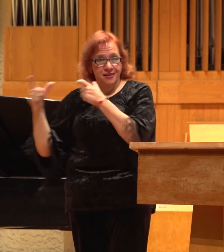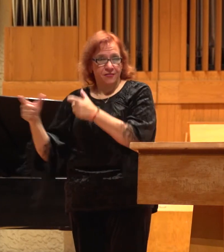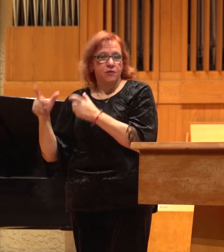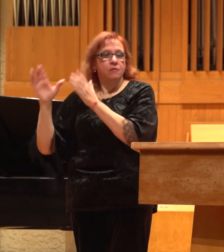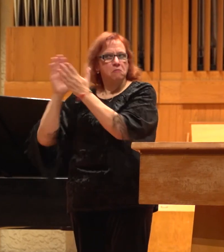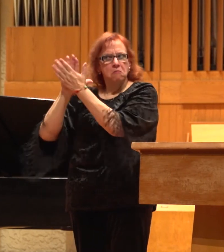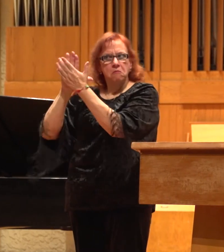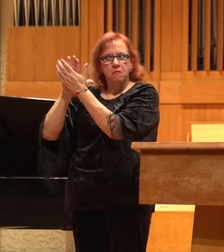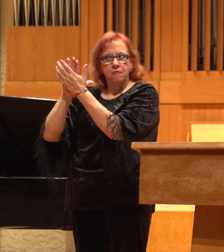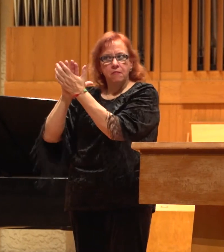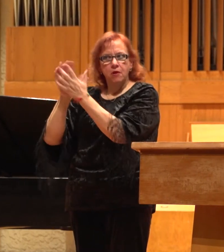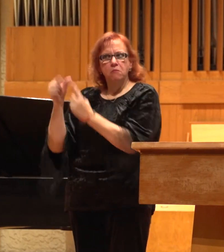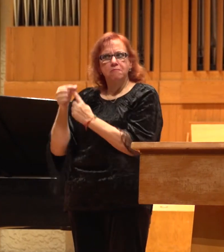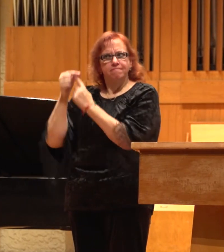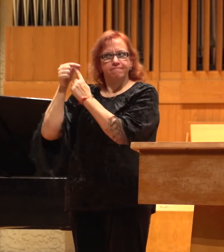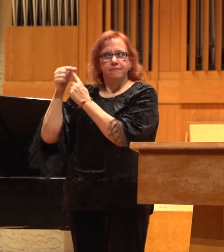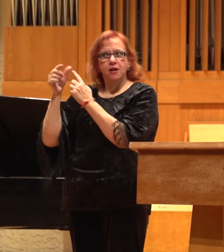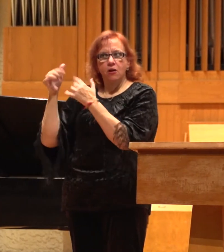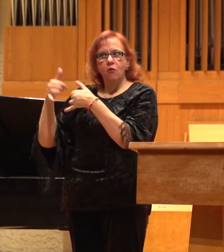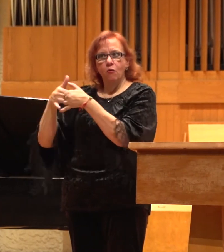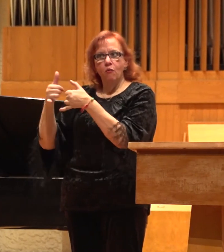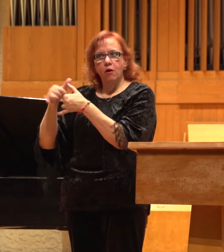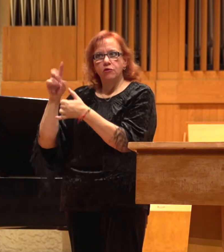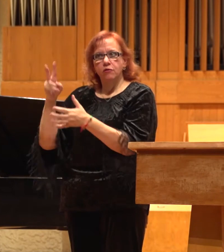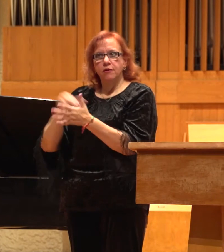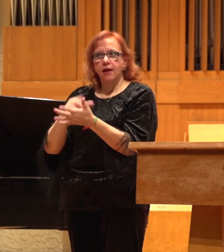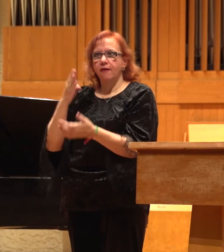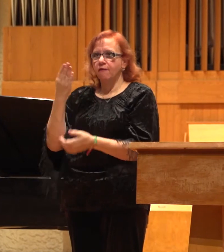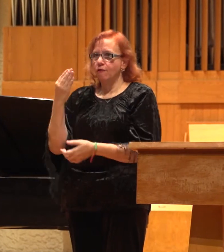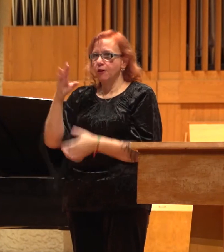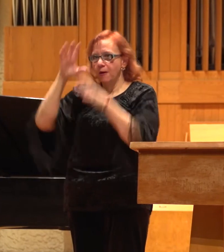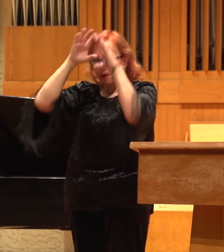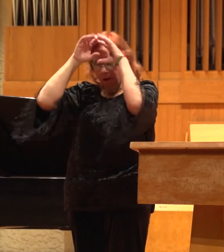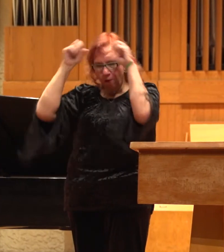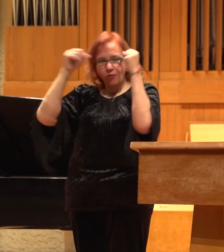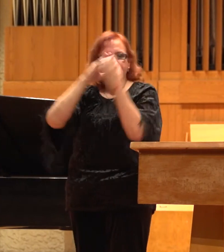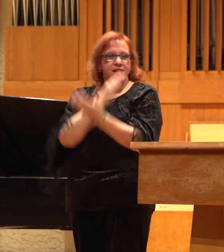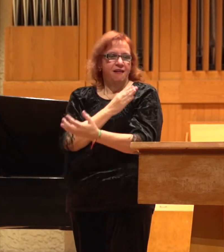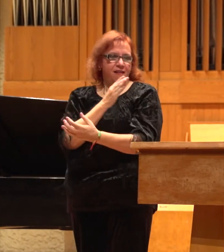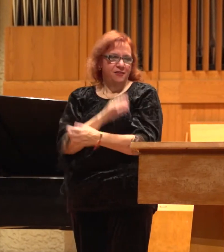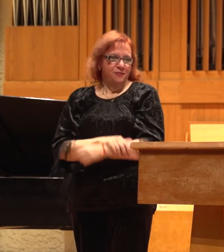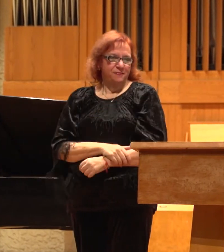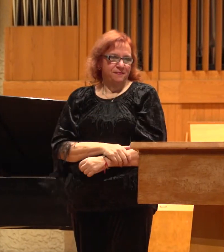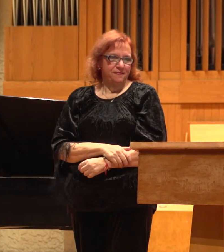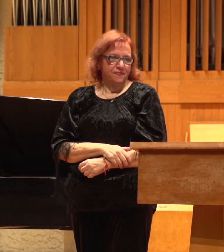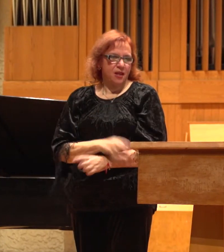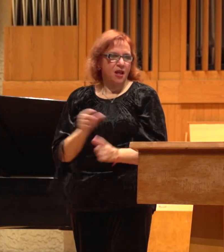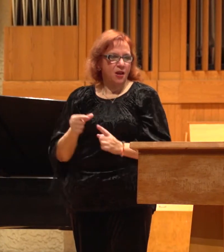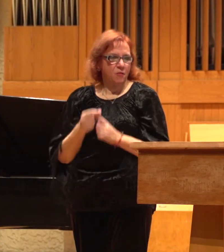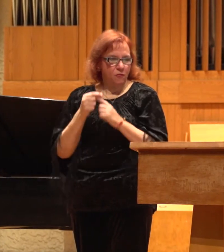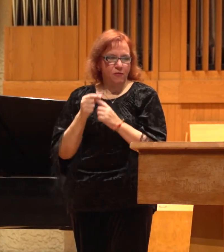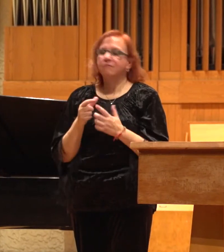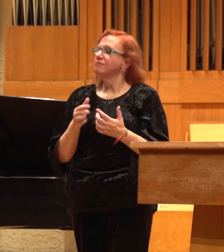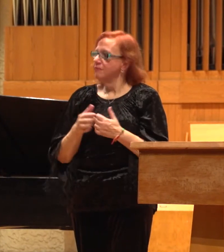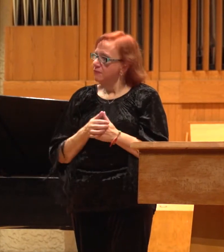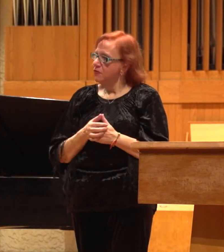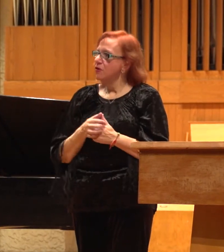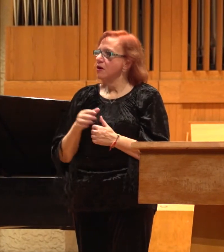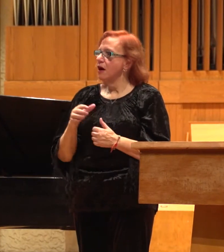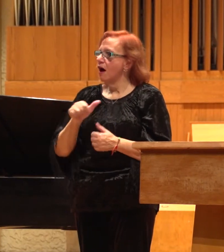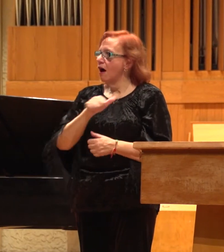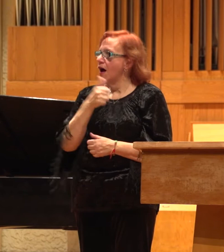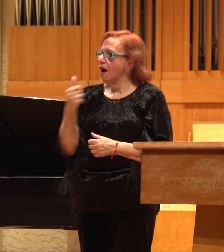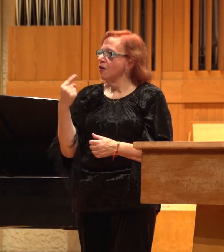prestigious Applaud Award at the 2014 President's Concert. He was one of several featured soloists with the